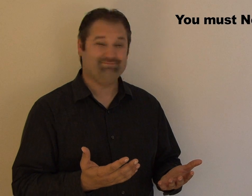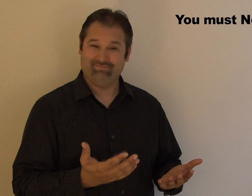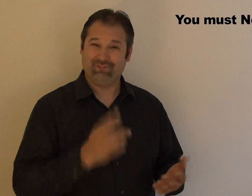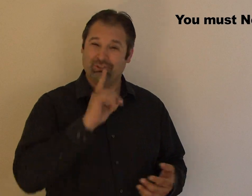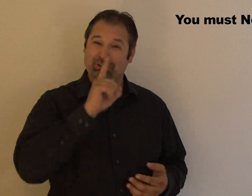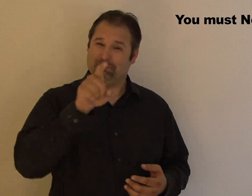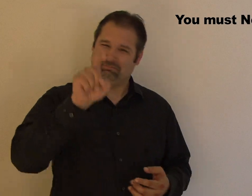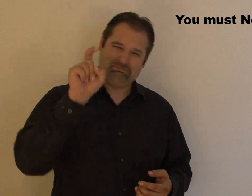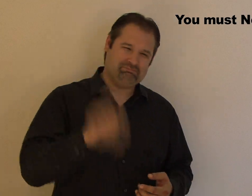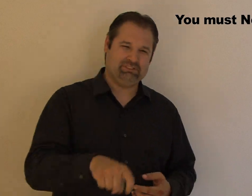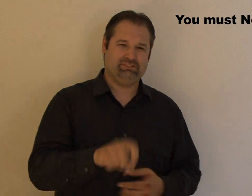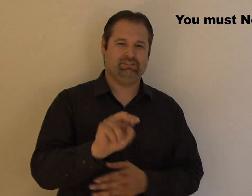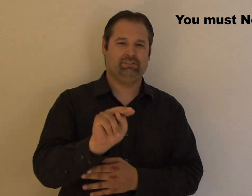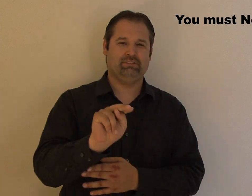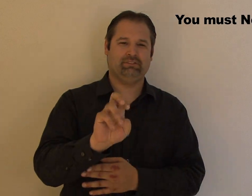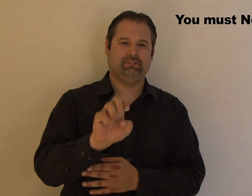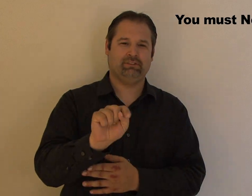You must network.